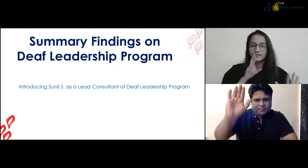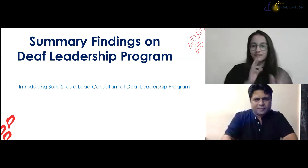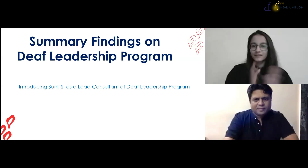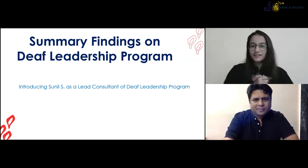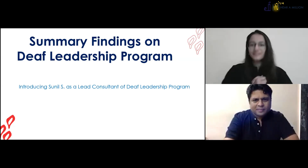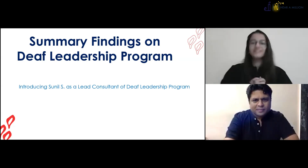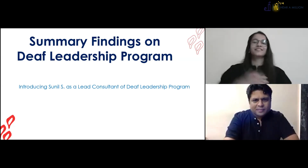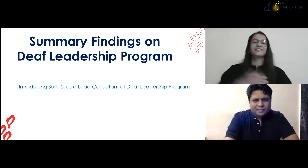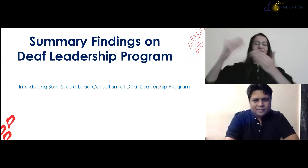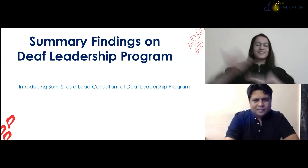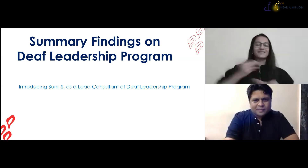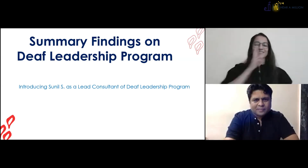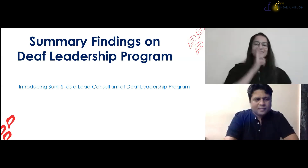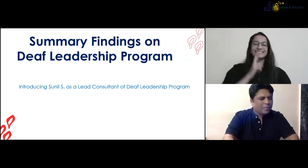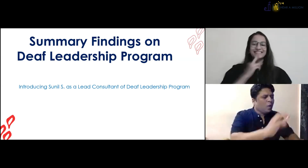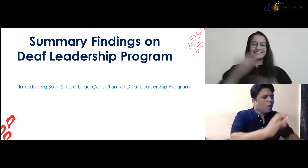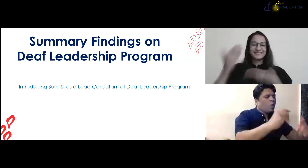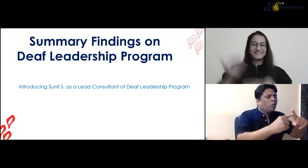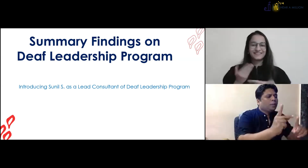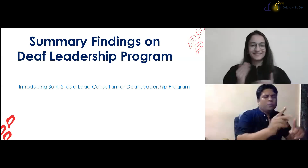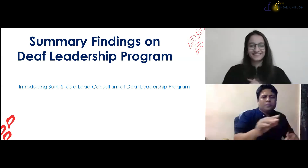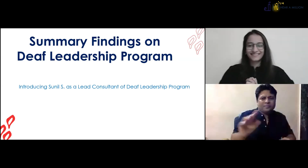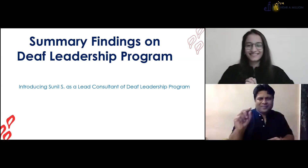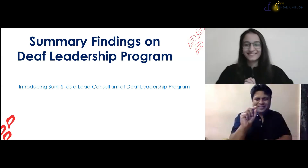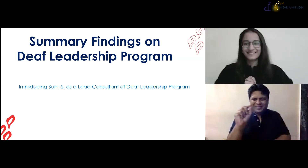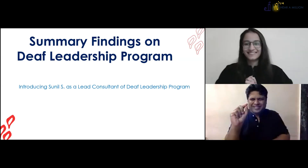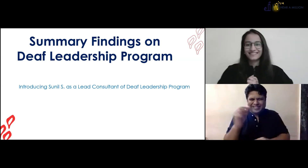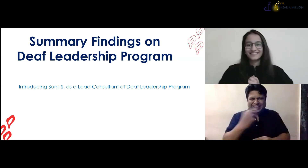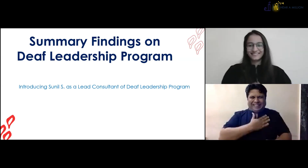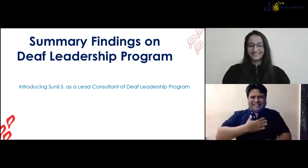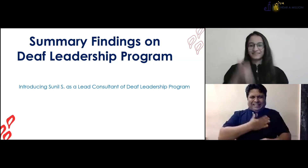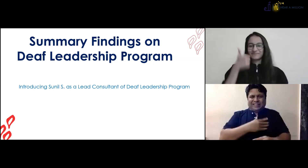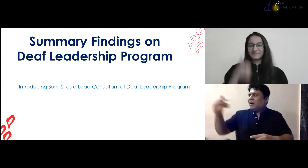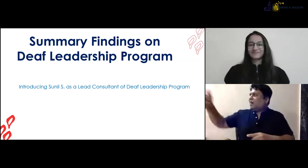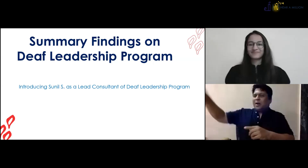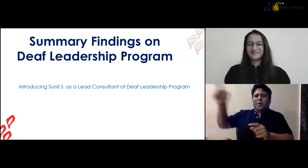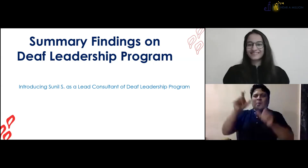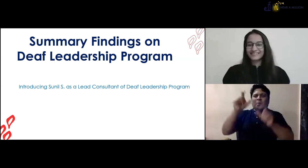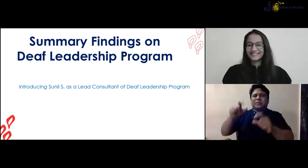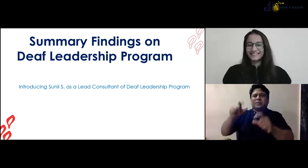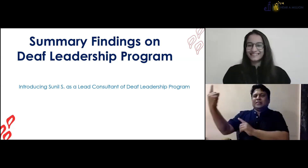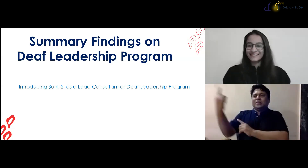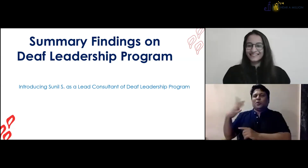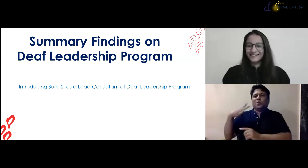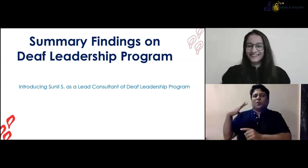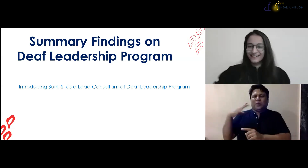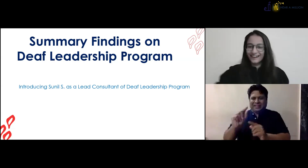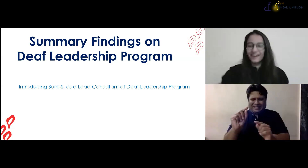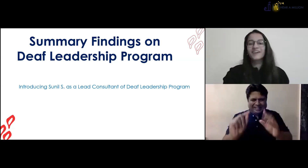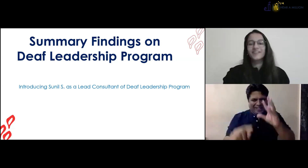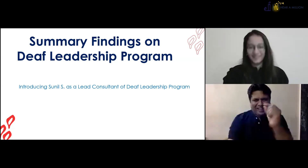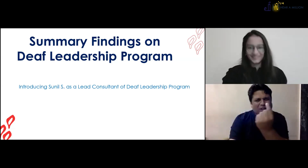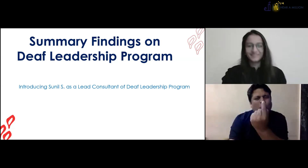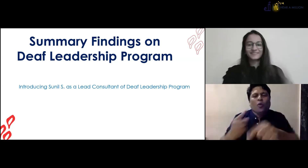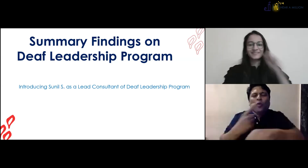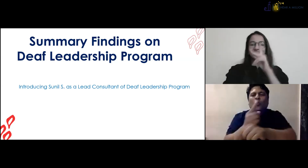Sunil, could you raise your hand? Okay, perfect. Welcome, Sunil. Just 1 second. Give me, so sorry, just give me 1 second.